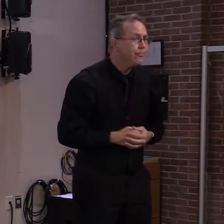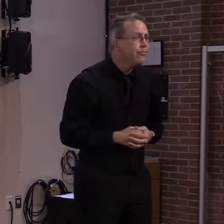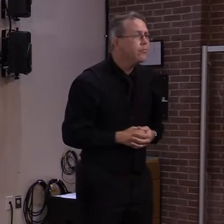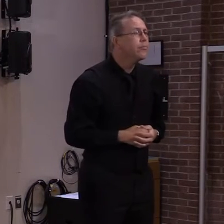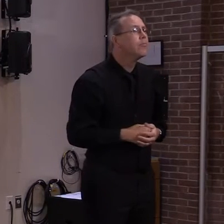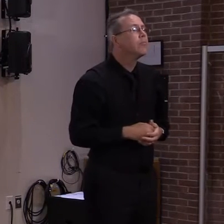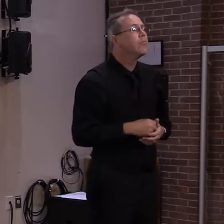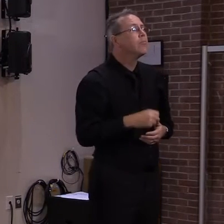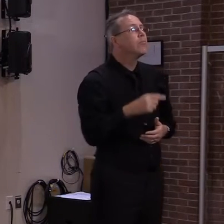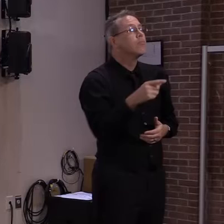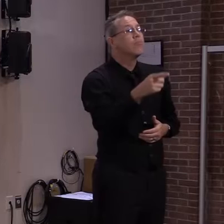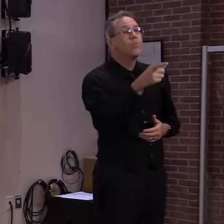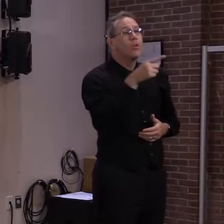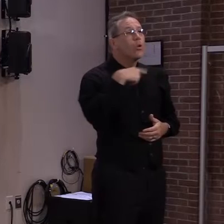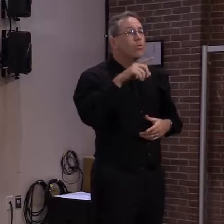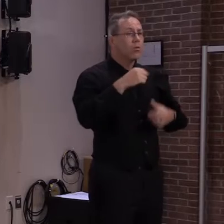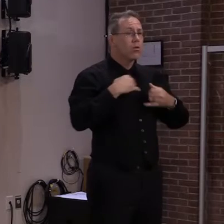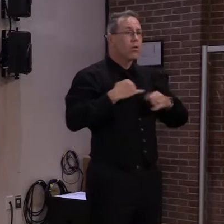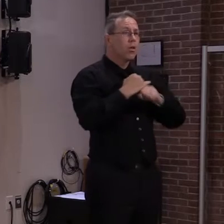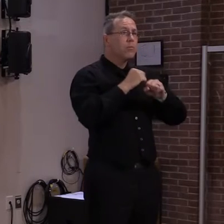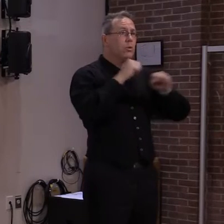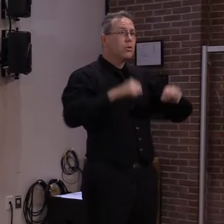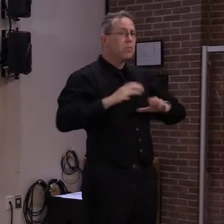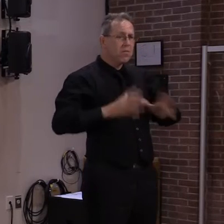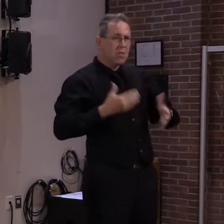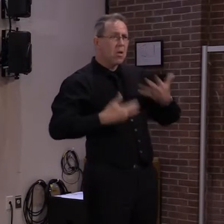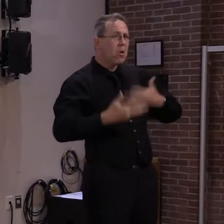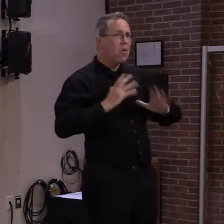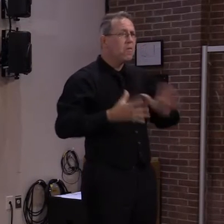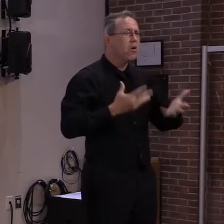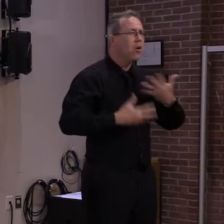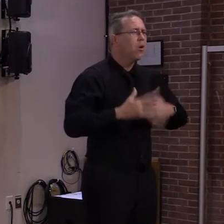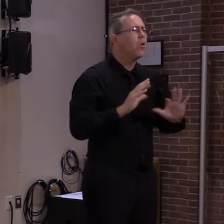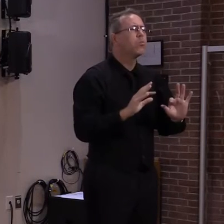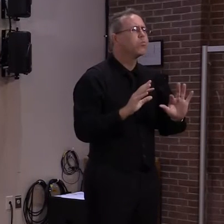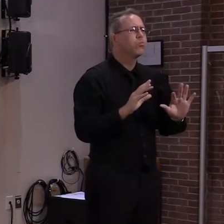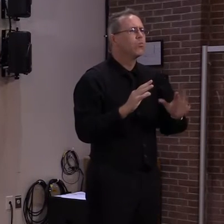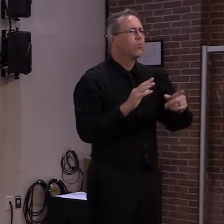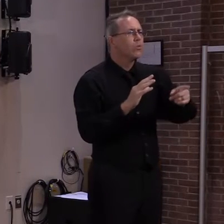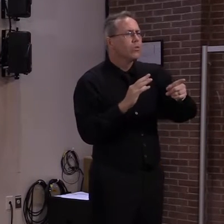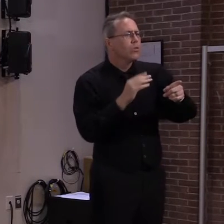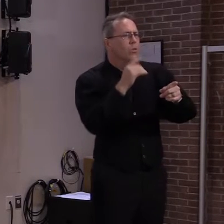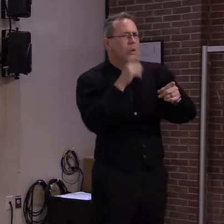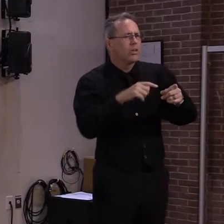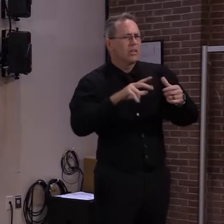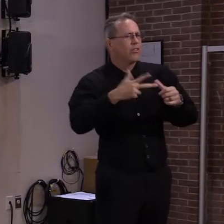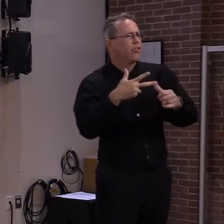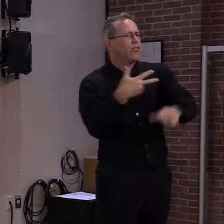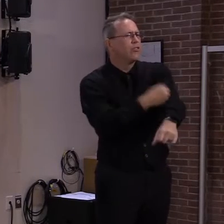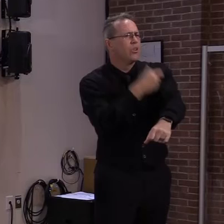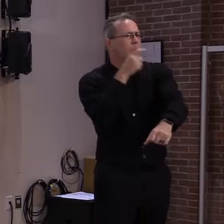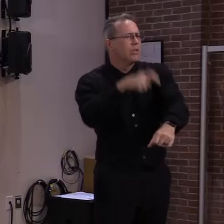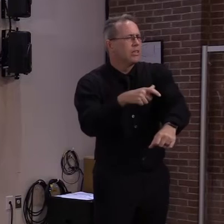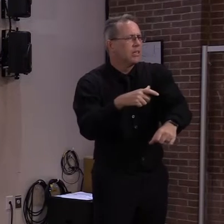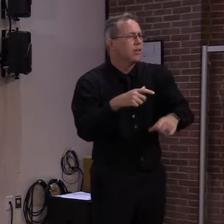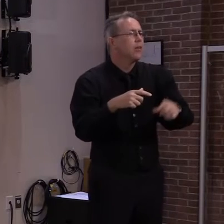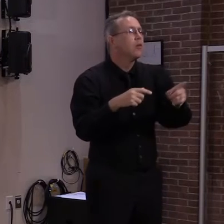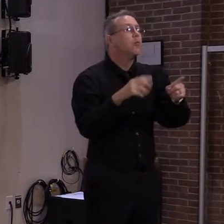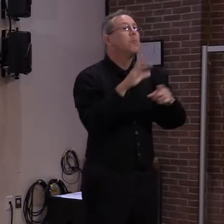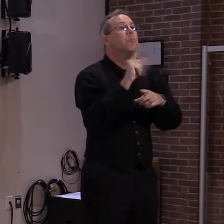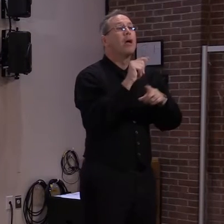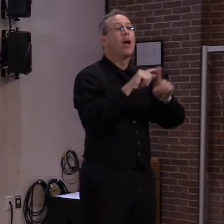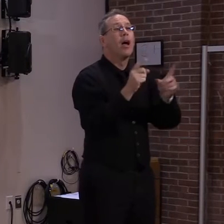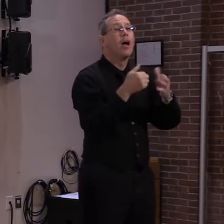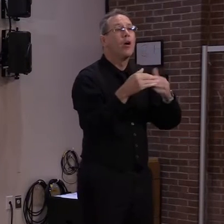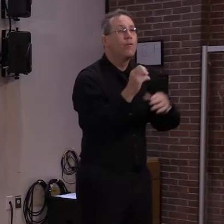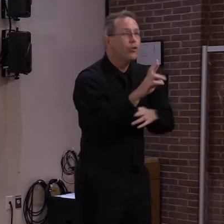immune systems. But as you may have read in the news this morning, there is consideration underway at the federal level